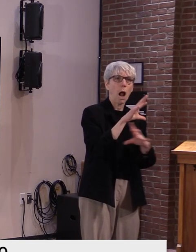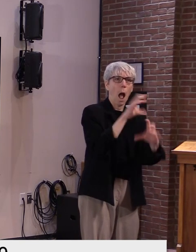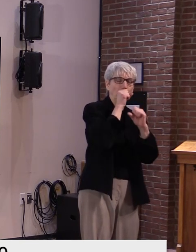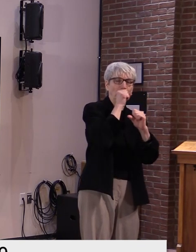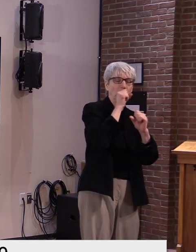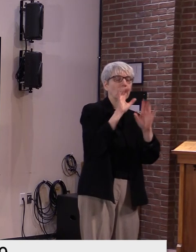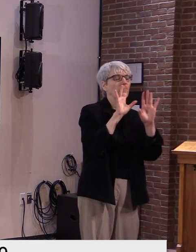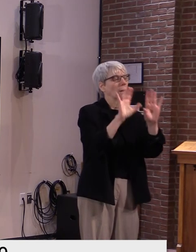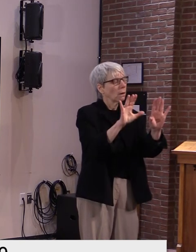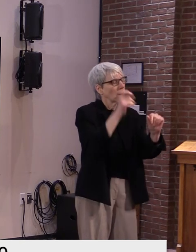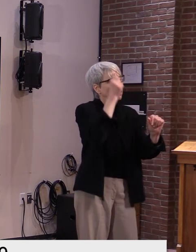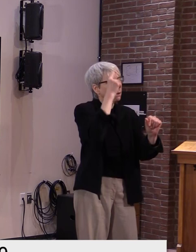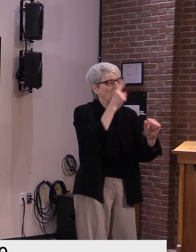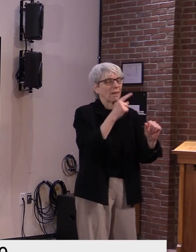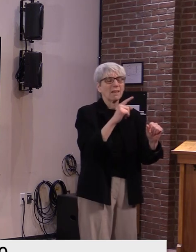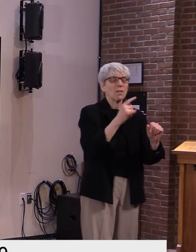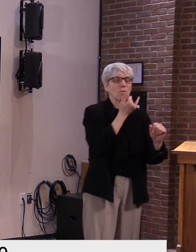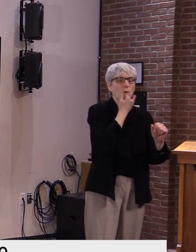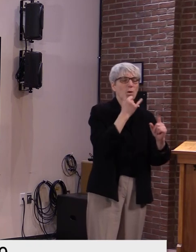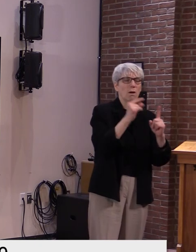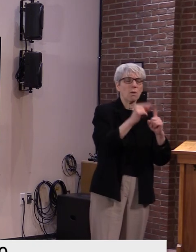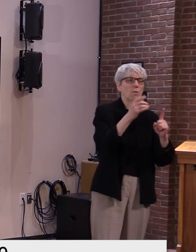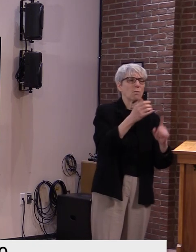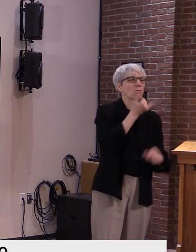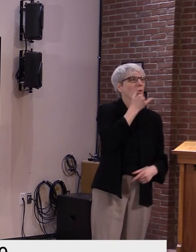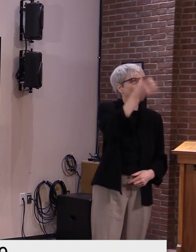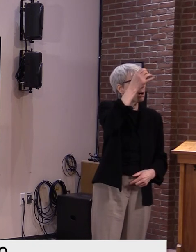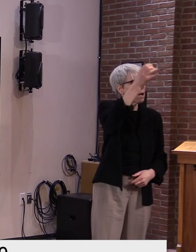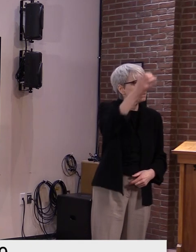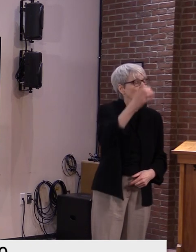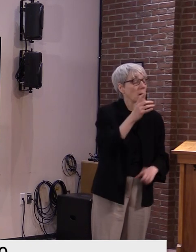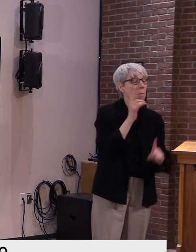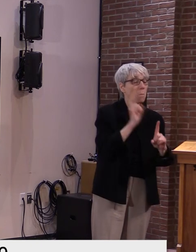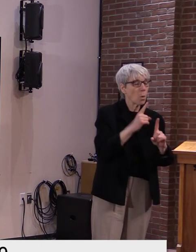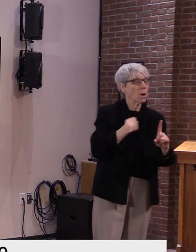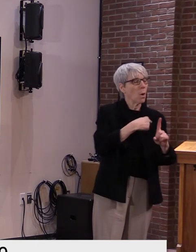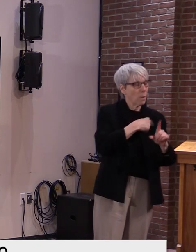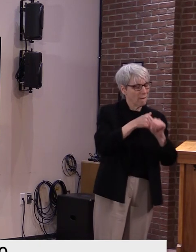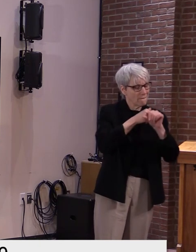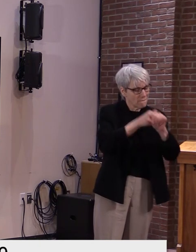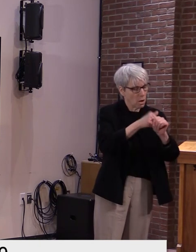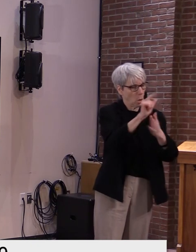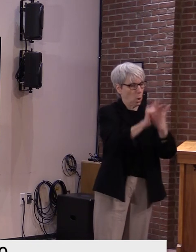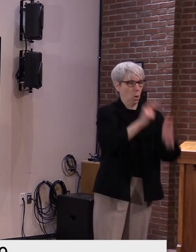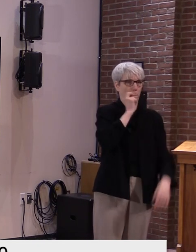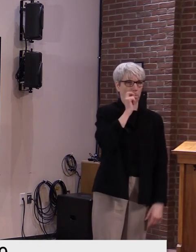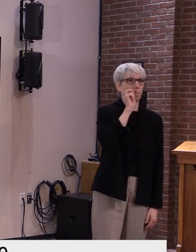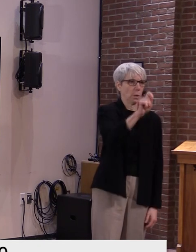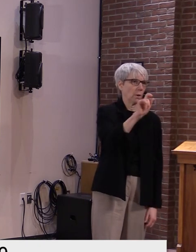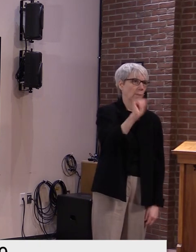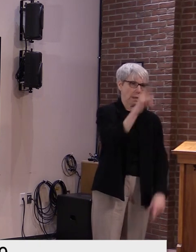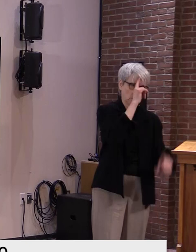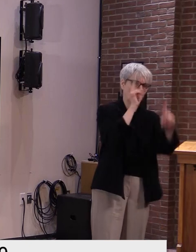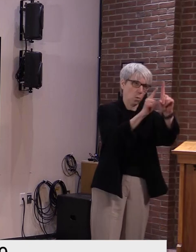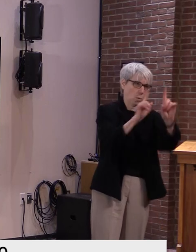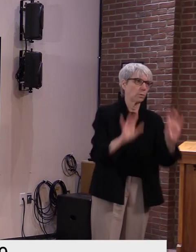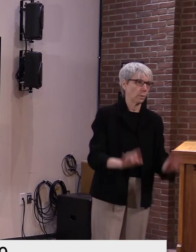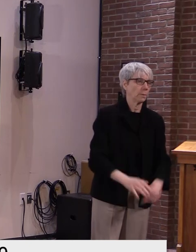an effort at making sure we're complying with the letter of the law, which is our primary responsibility as a law enforcement agency.